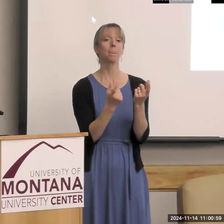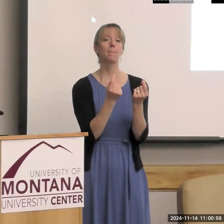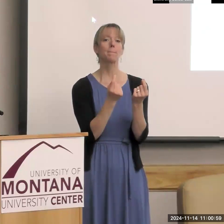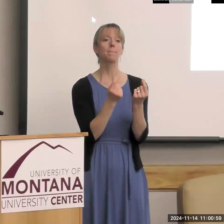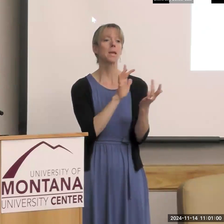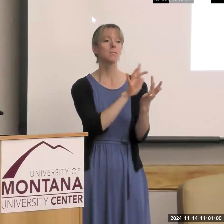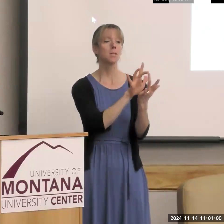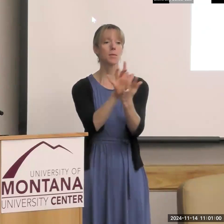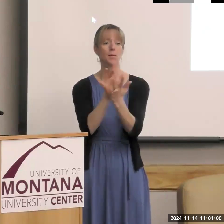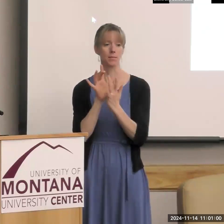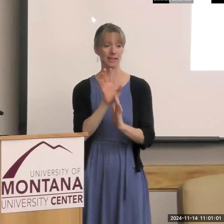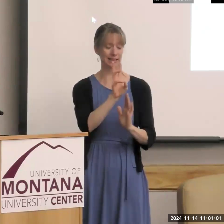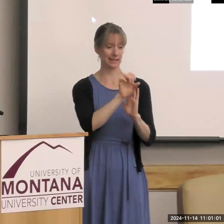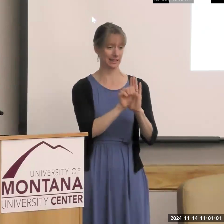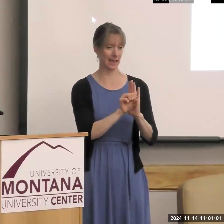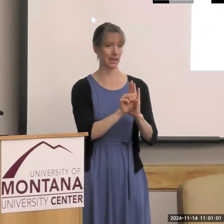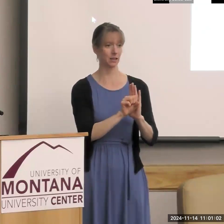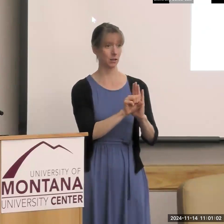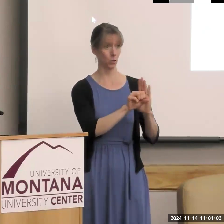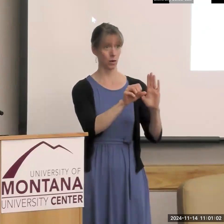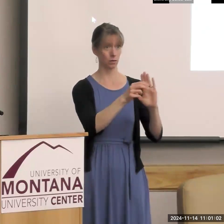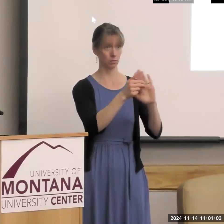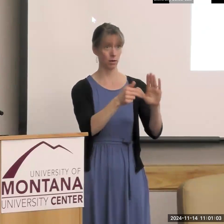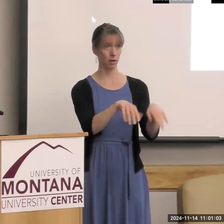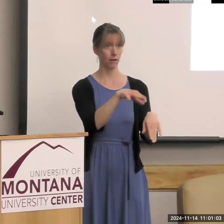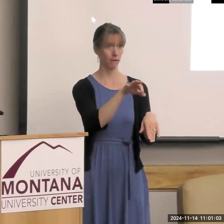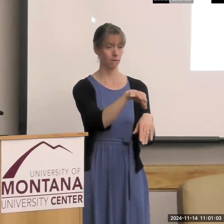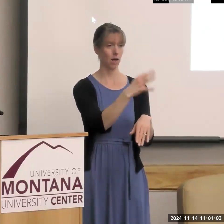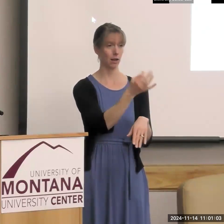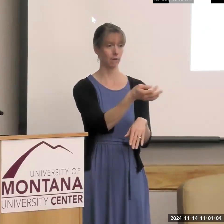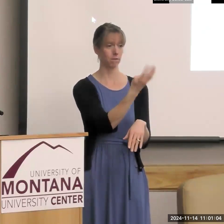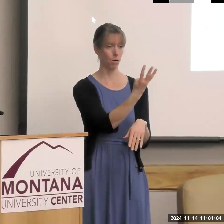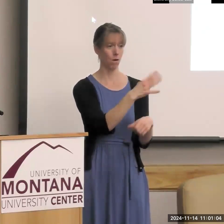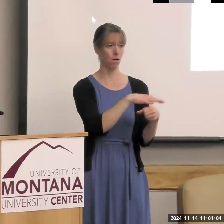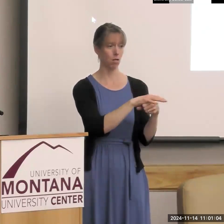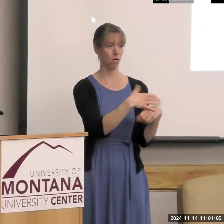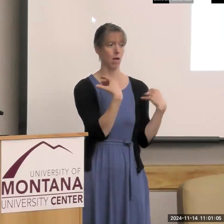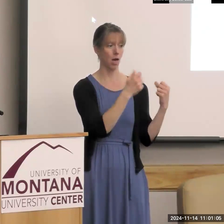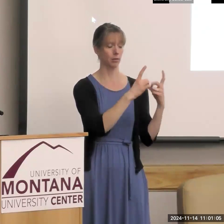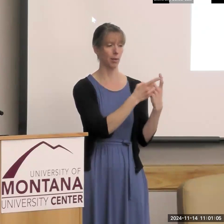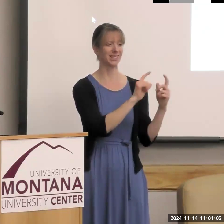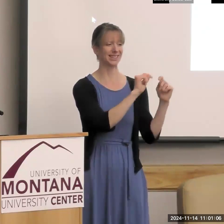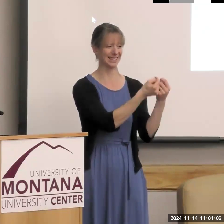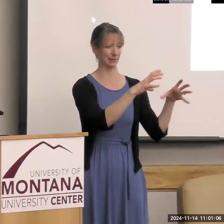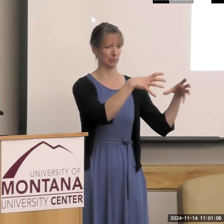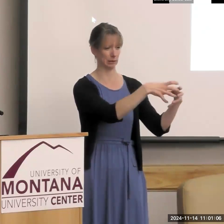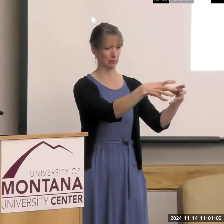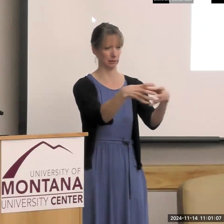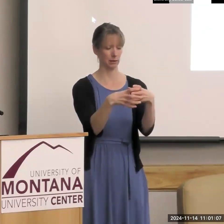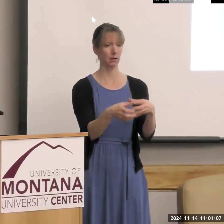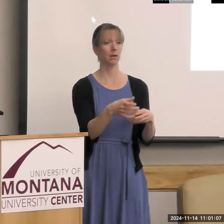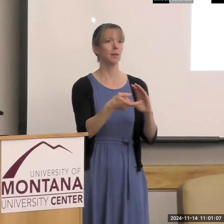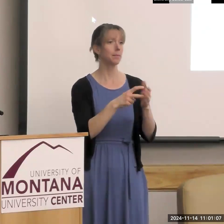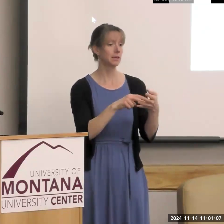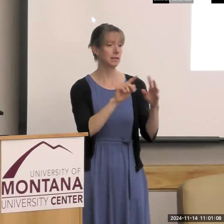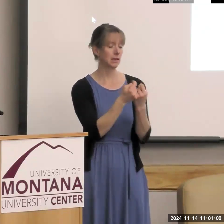out within those 6 states. We're identifying 4 local health department teams. A local health department team consists of